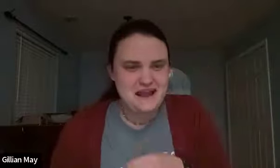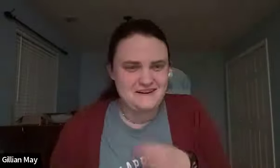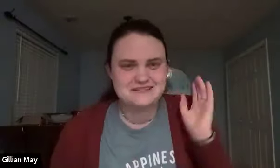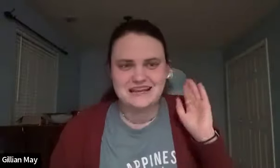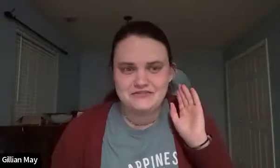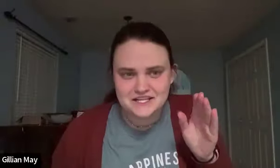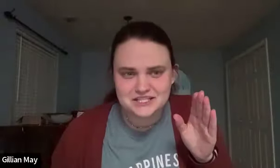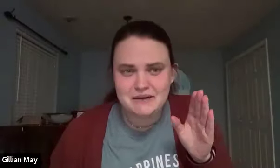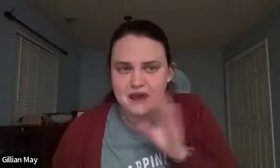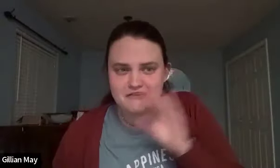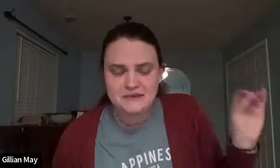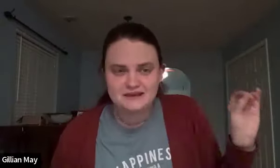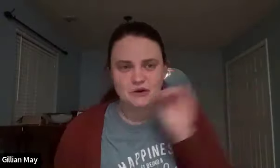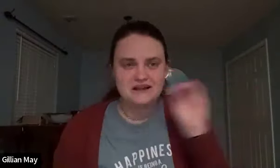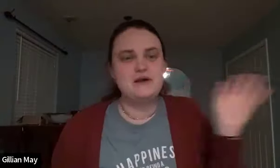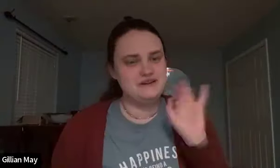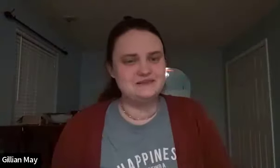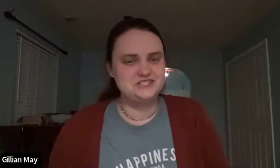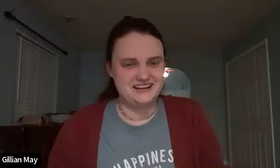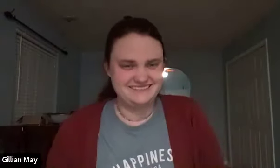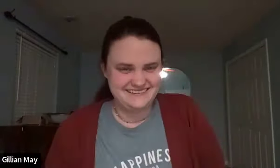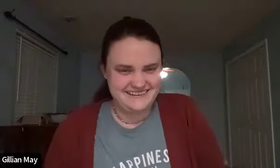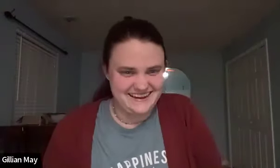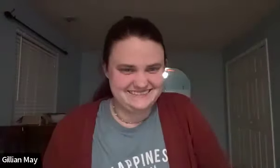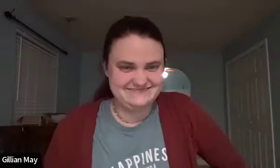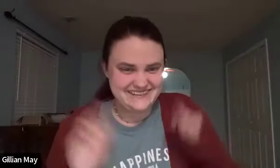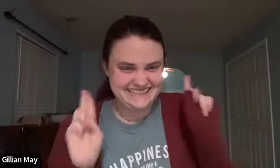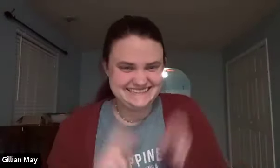background. I was like, I think she might have had a minute walk out. I wanted to double check. All right, ready?